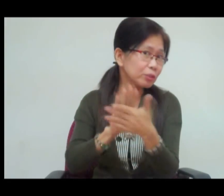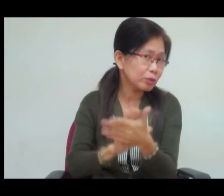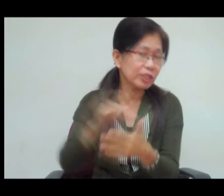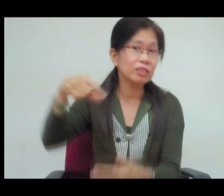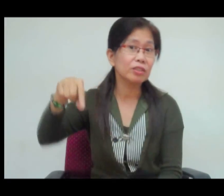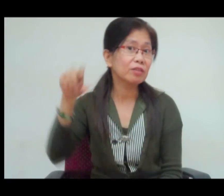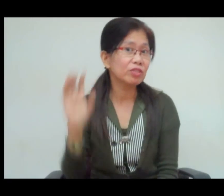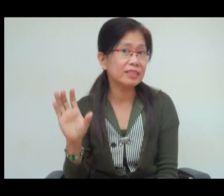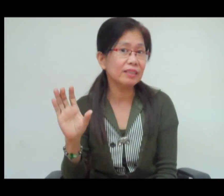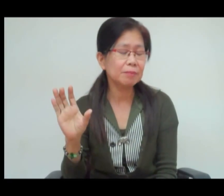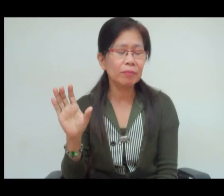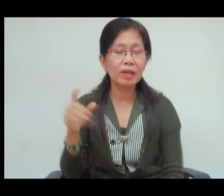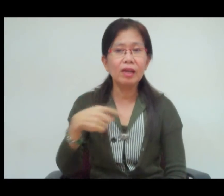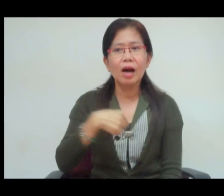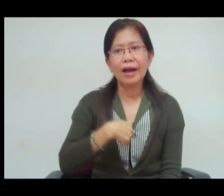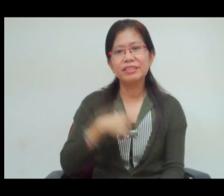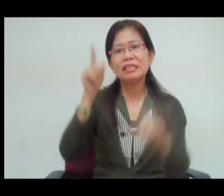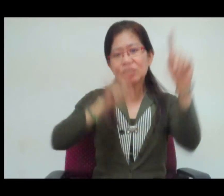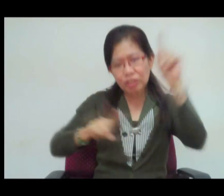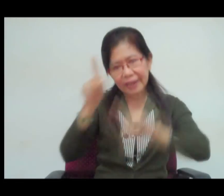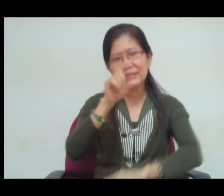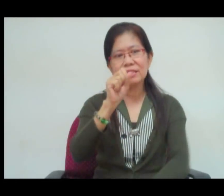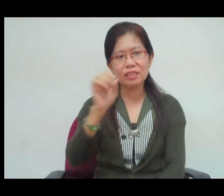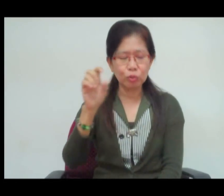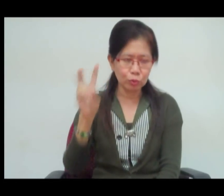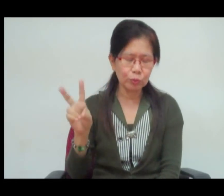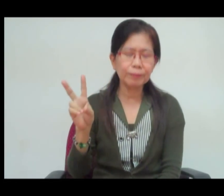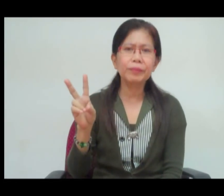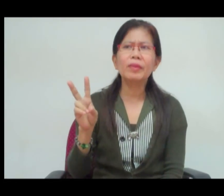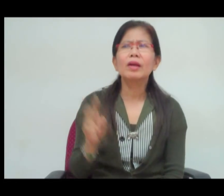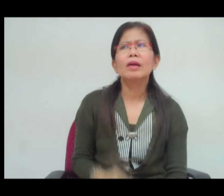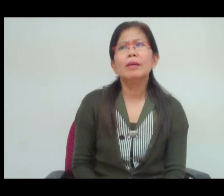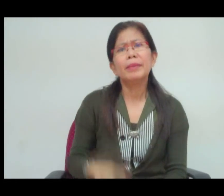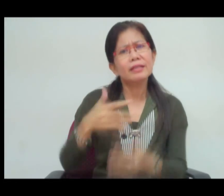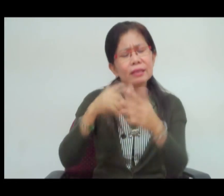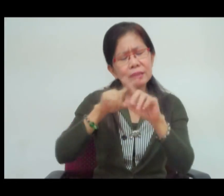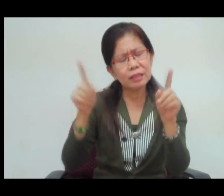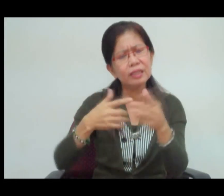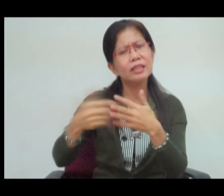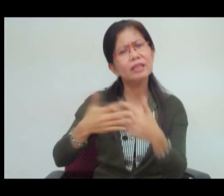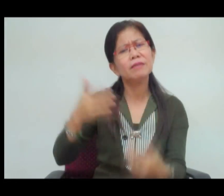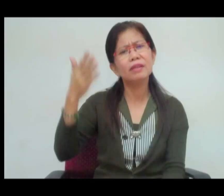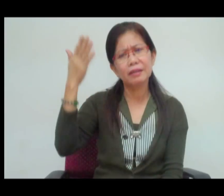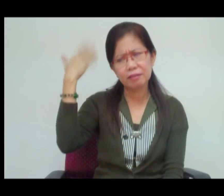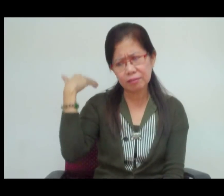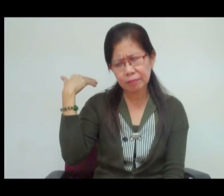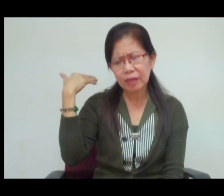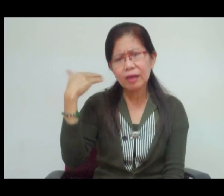in Quezon City. I signed in C2. But even then,